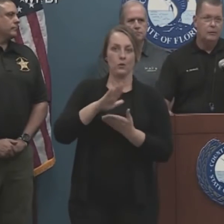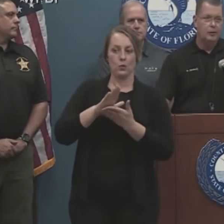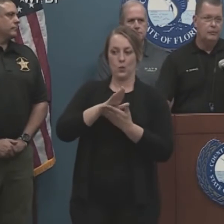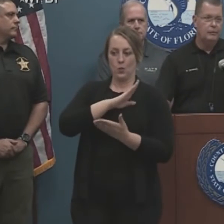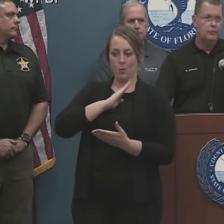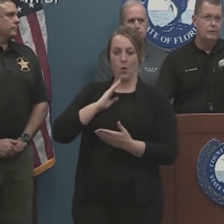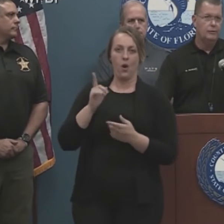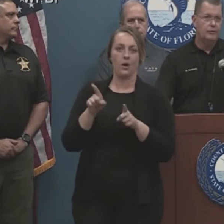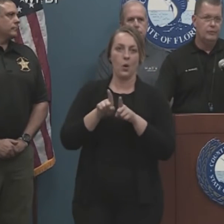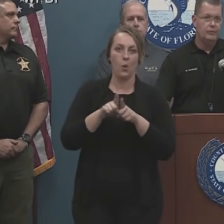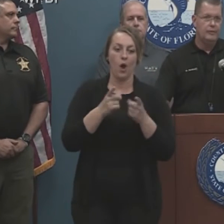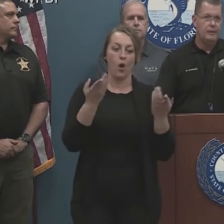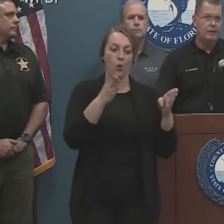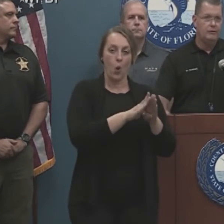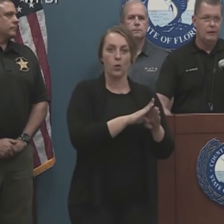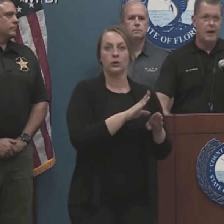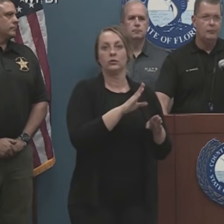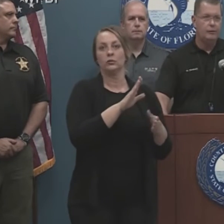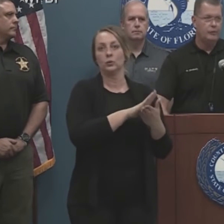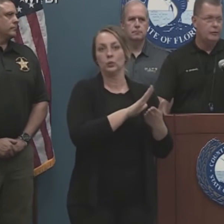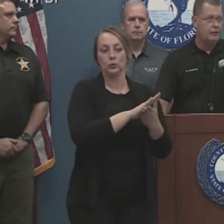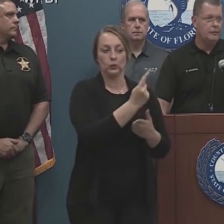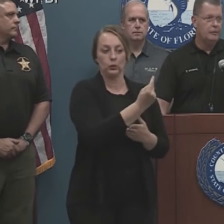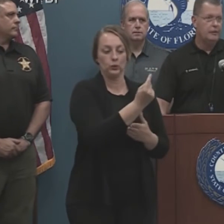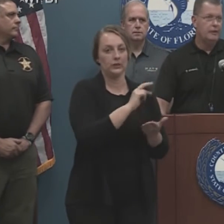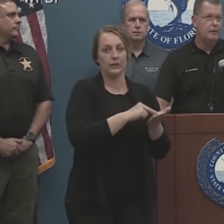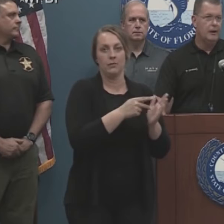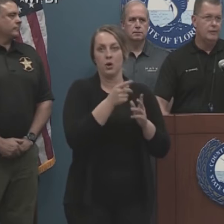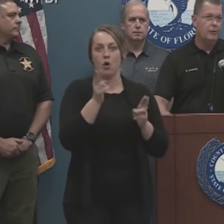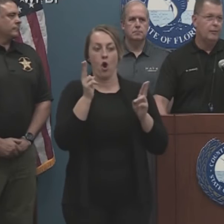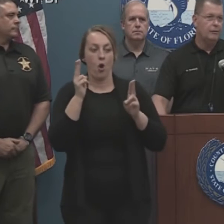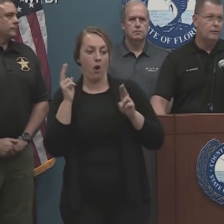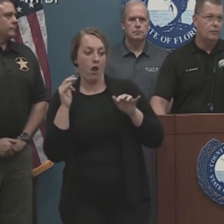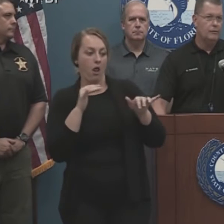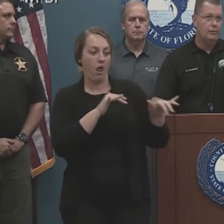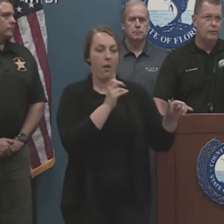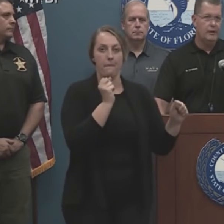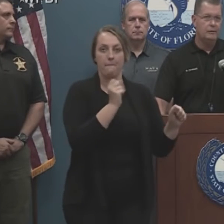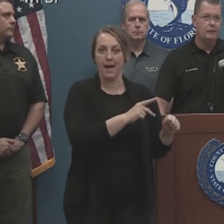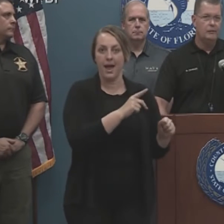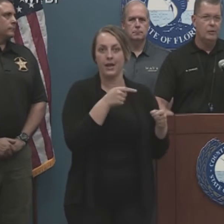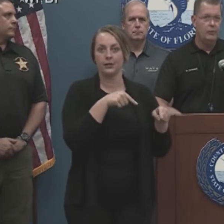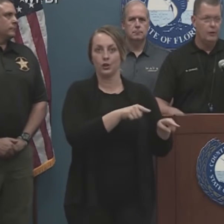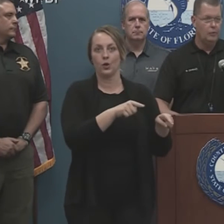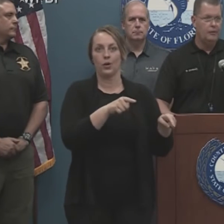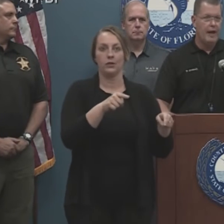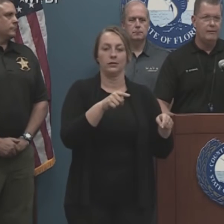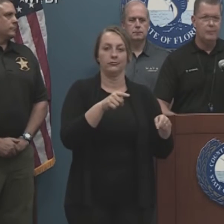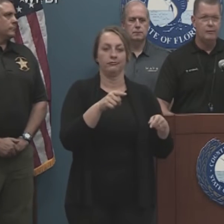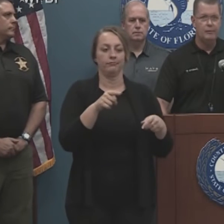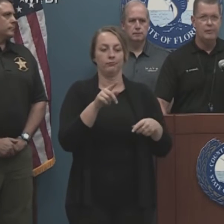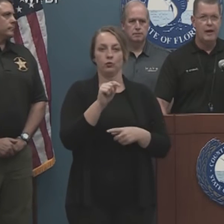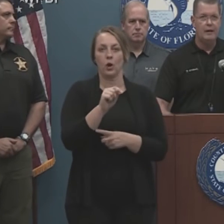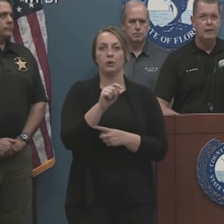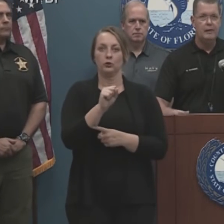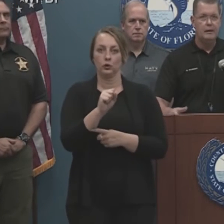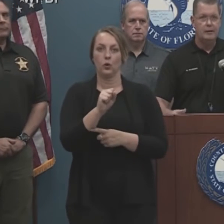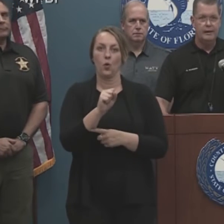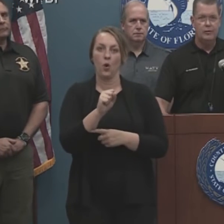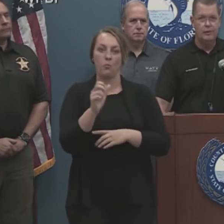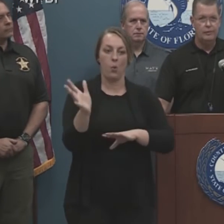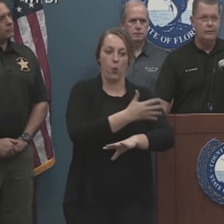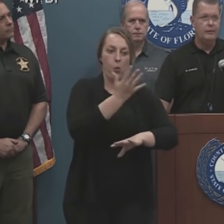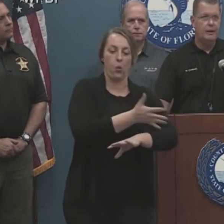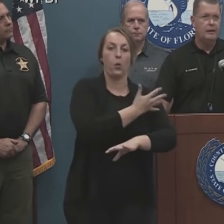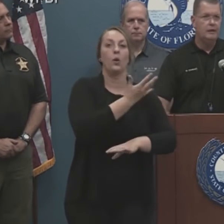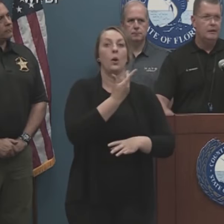as well. Closing schools for Tuesday means you're not returning during the tropical storm force winds. So we hope to have them subside